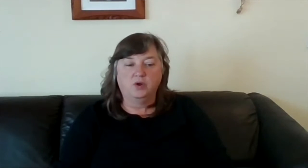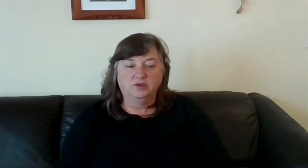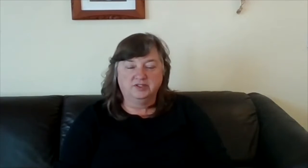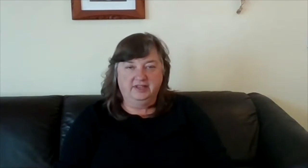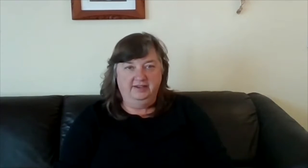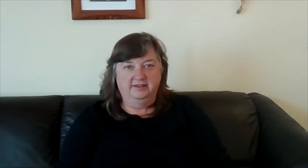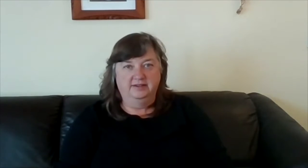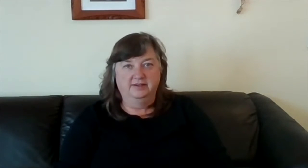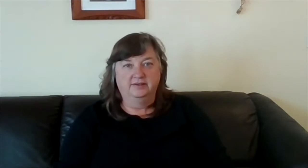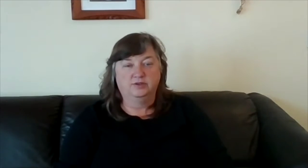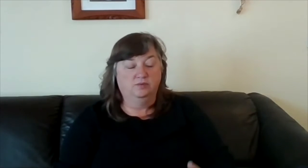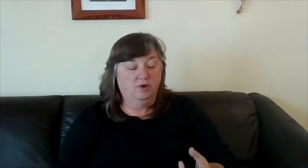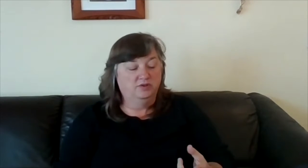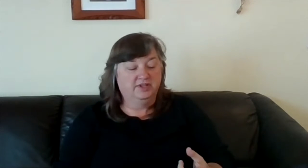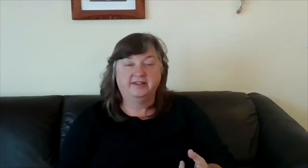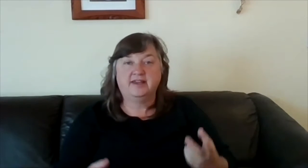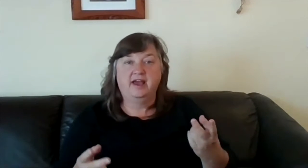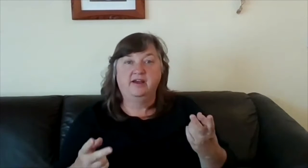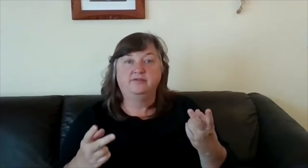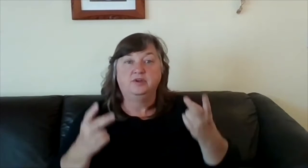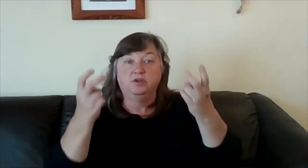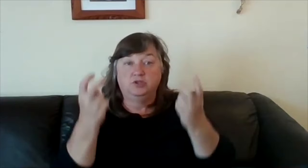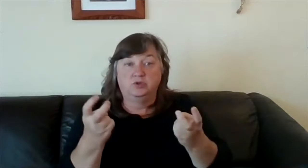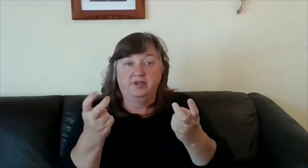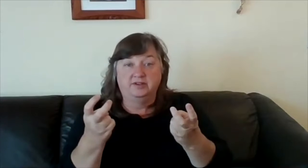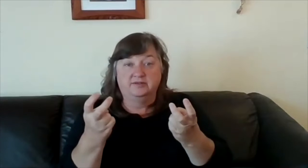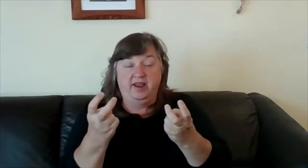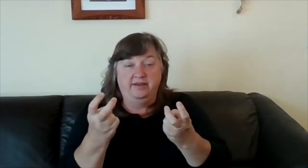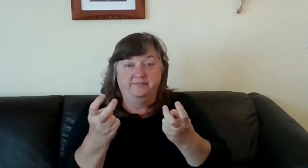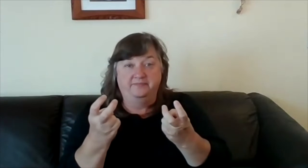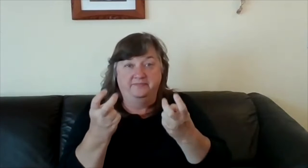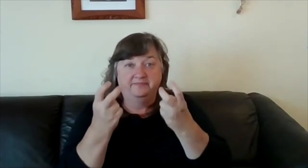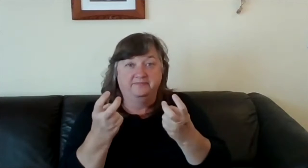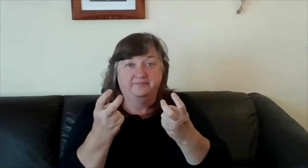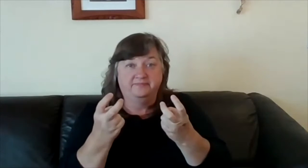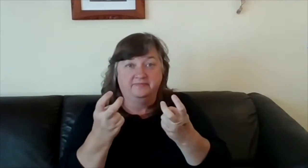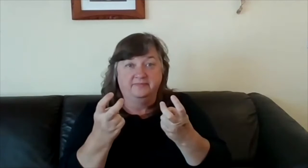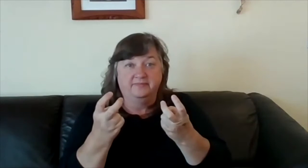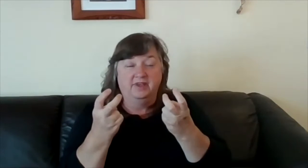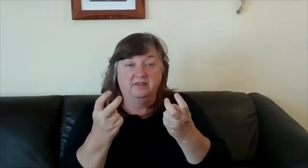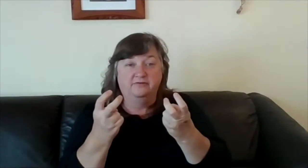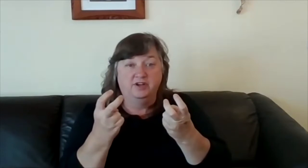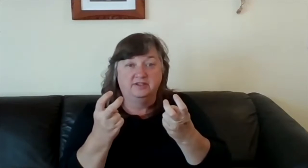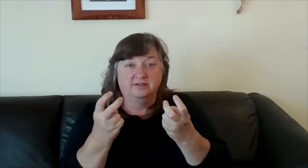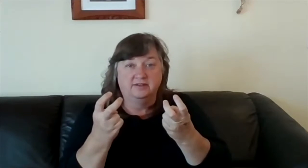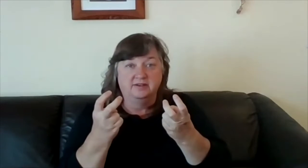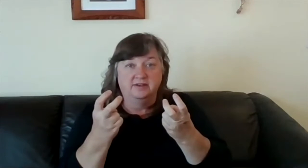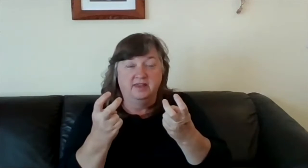Roller skate. So roller skates have two wheels, right? In the front and the